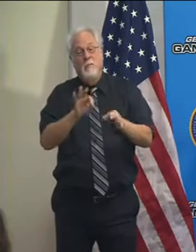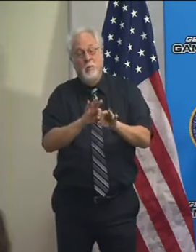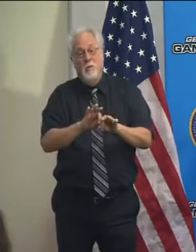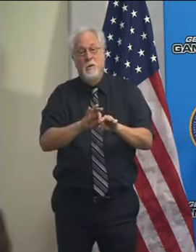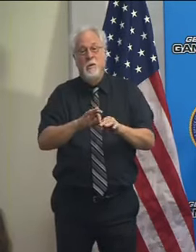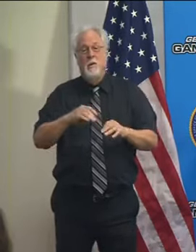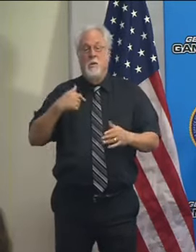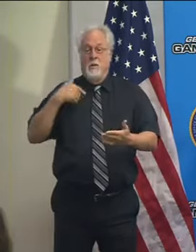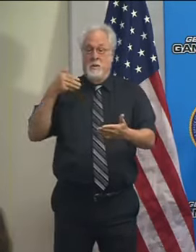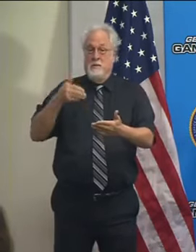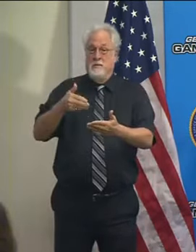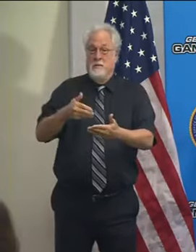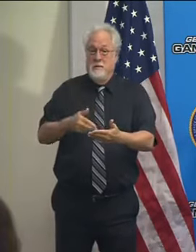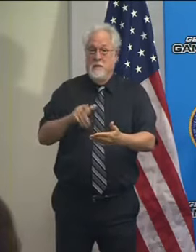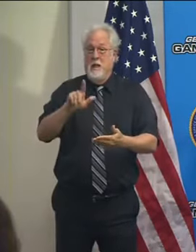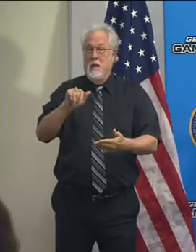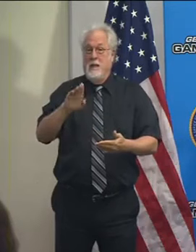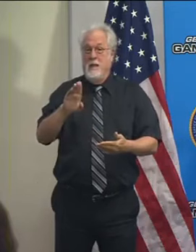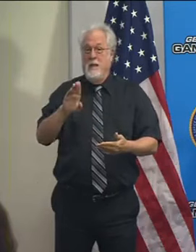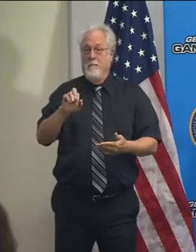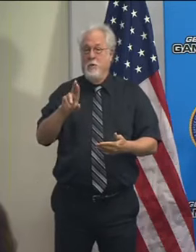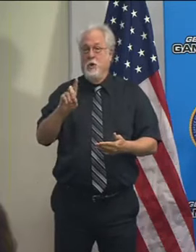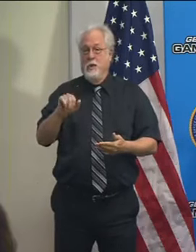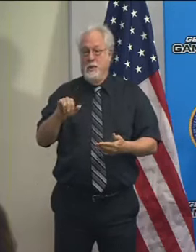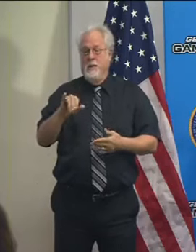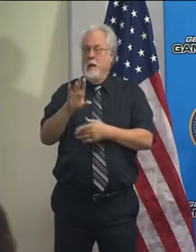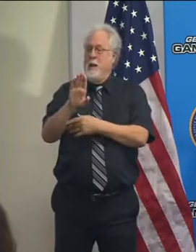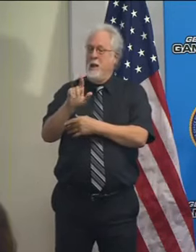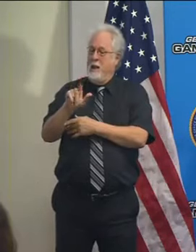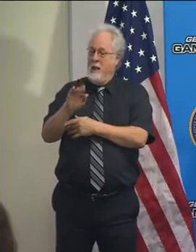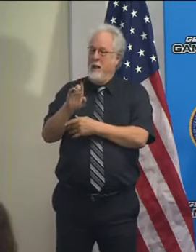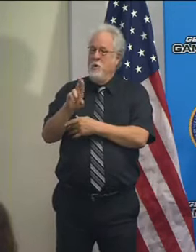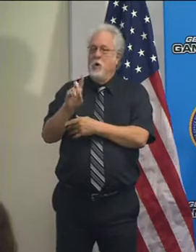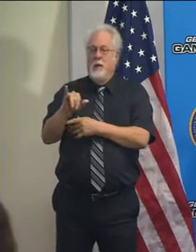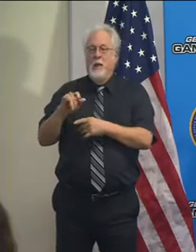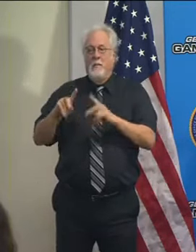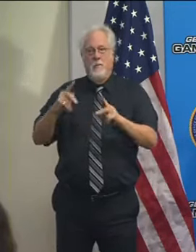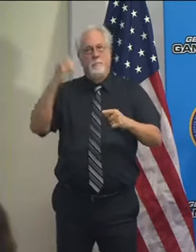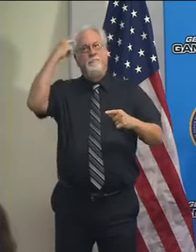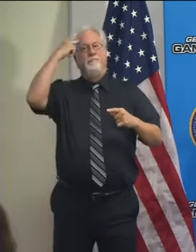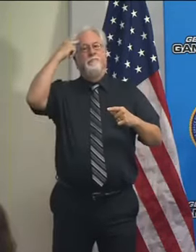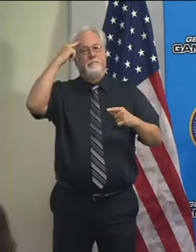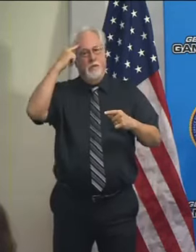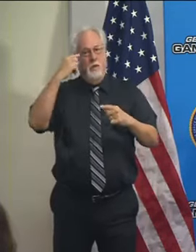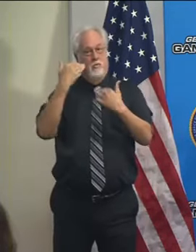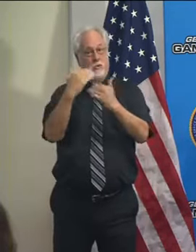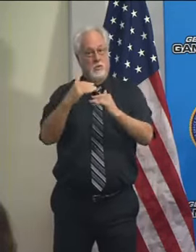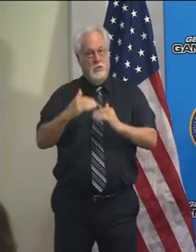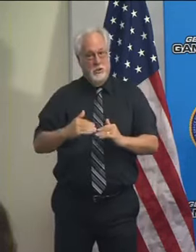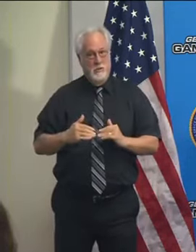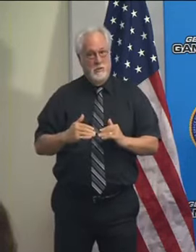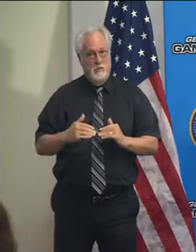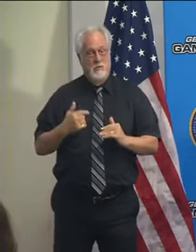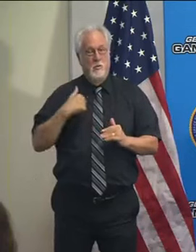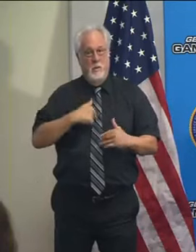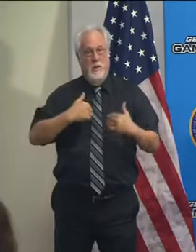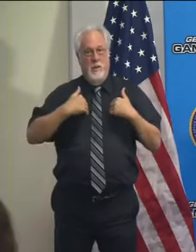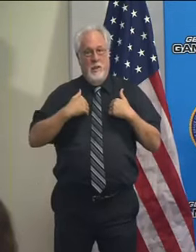approach Labor Day weekend that people are mindful about the restrictions and mitigation measures that are in